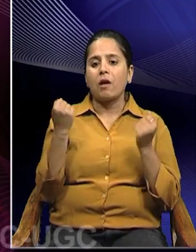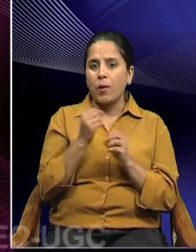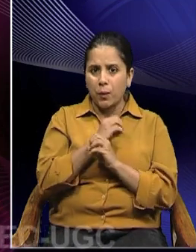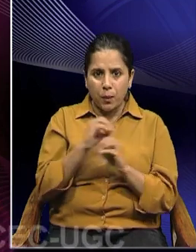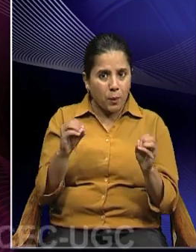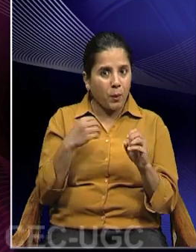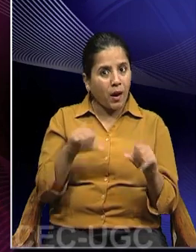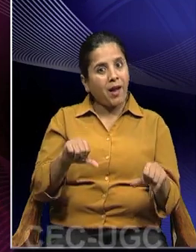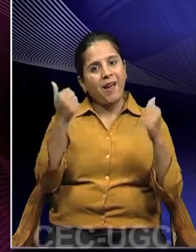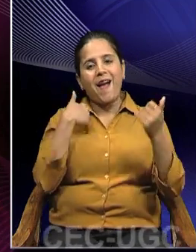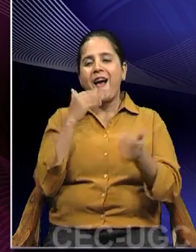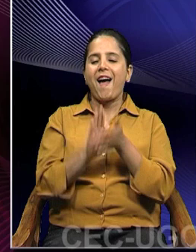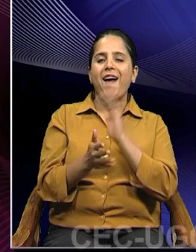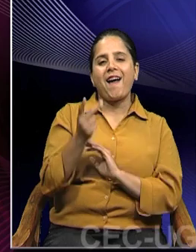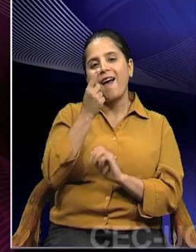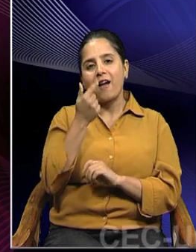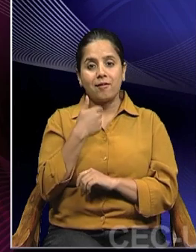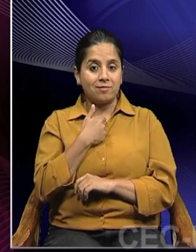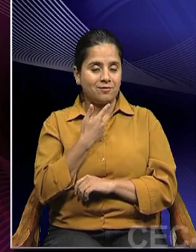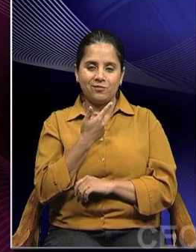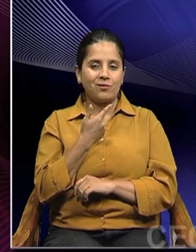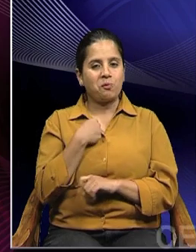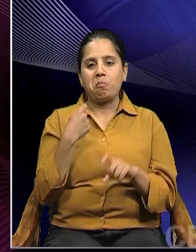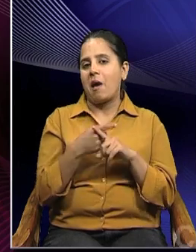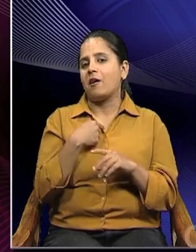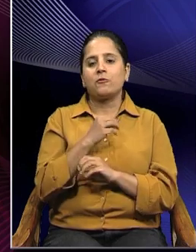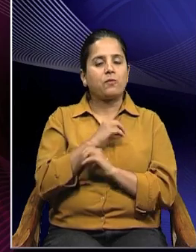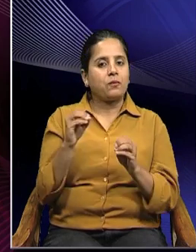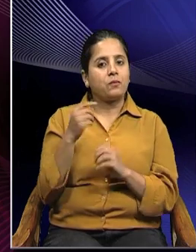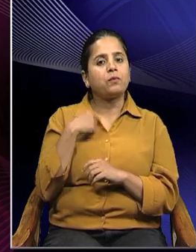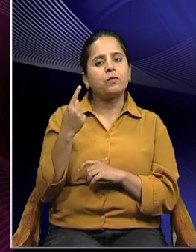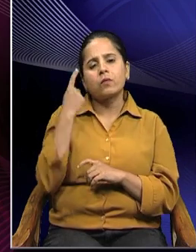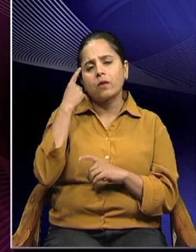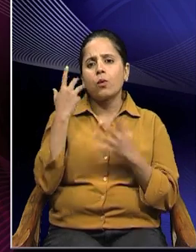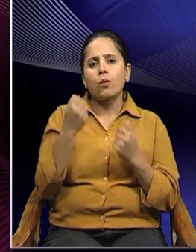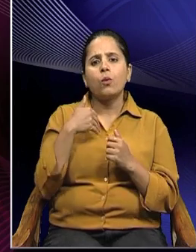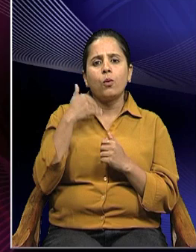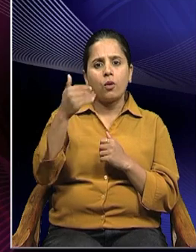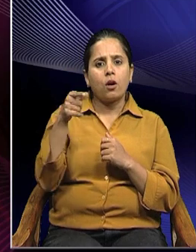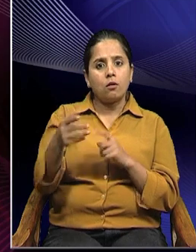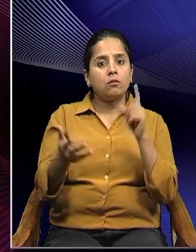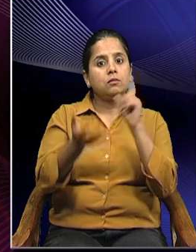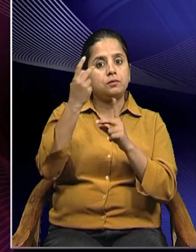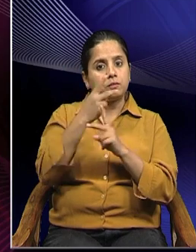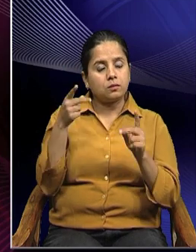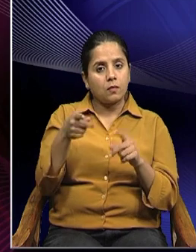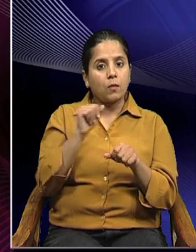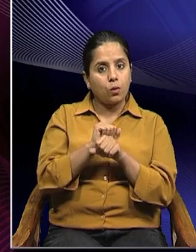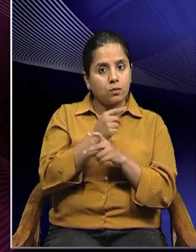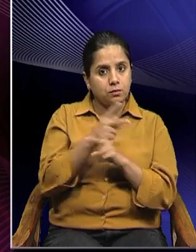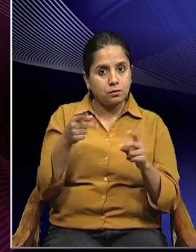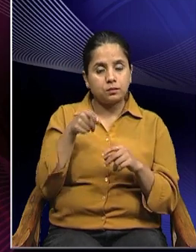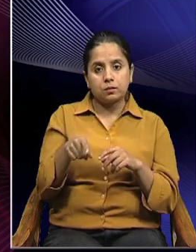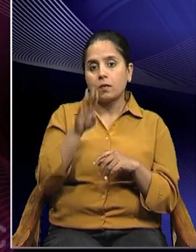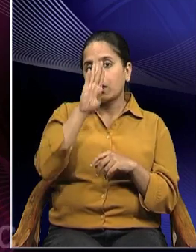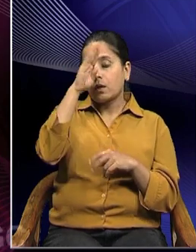something which is not our cup of tea. So, mere wish or intentions will not lead to accomplishment of the task. Even the